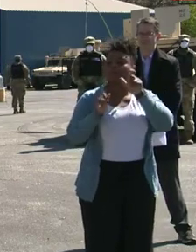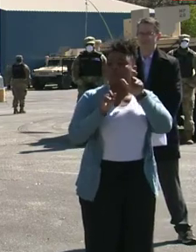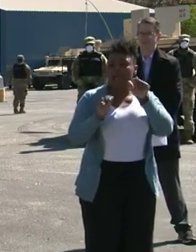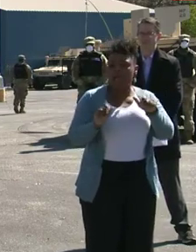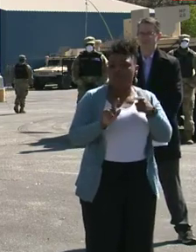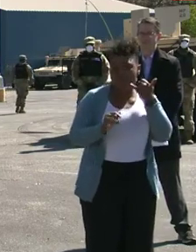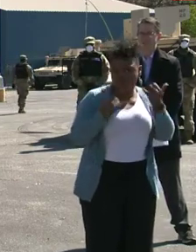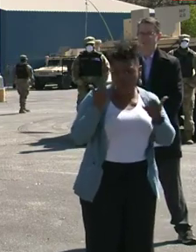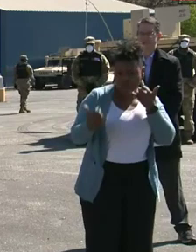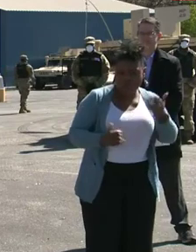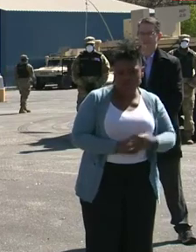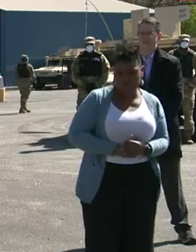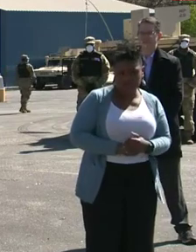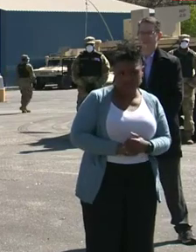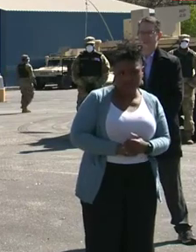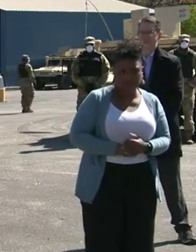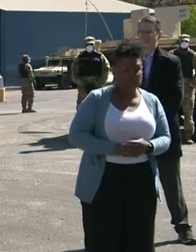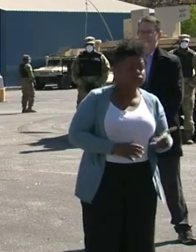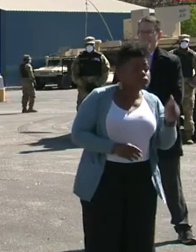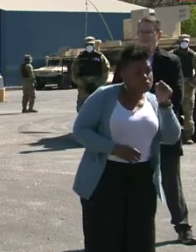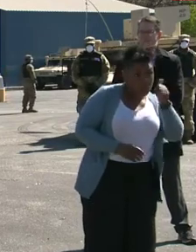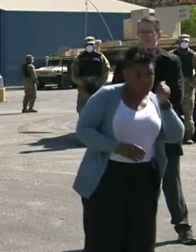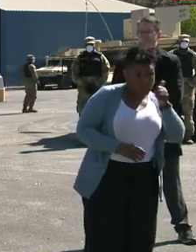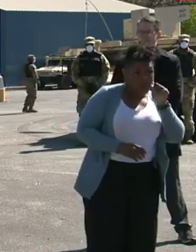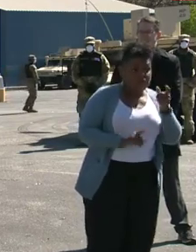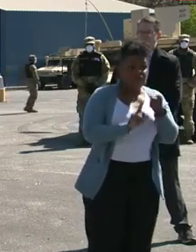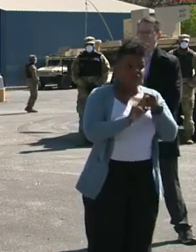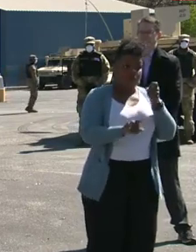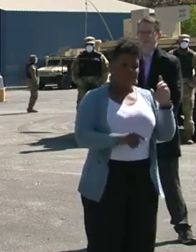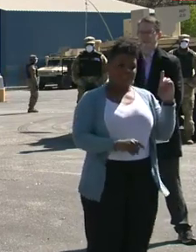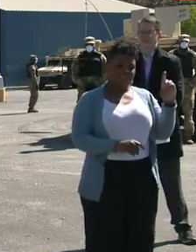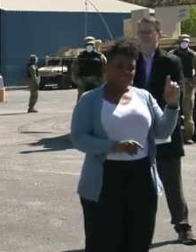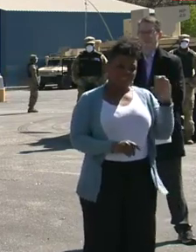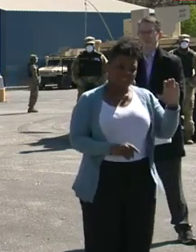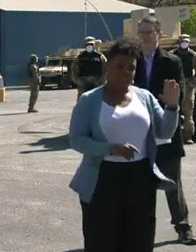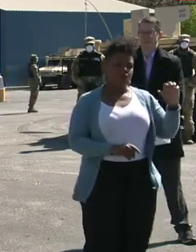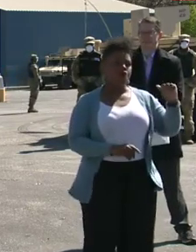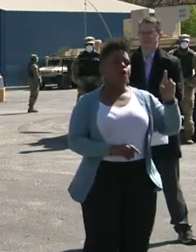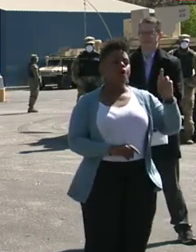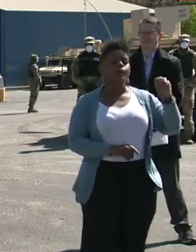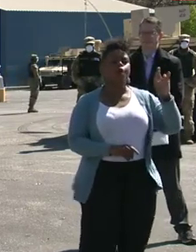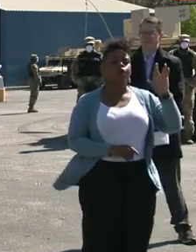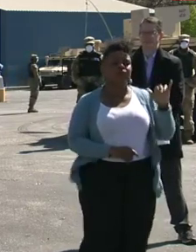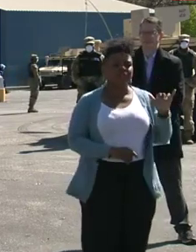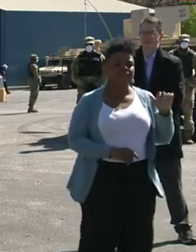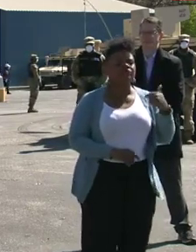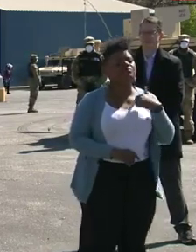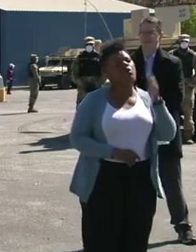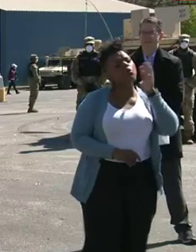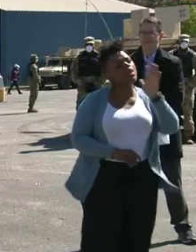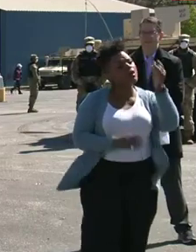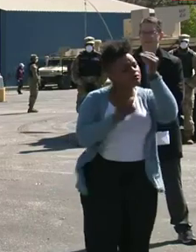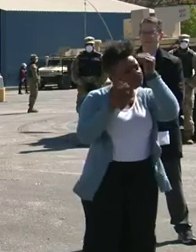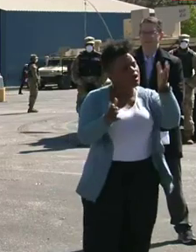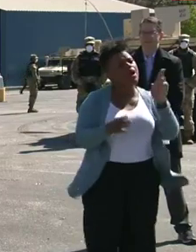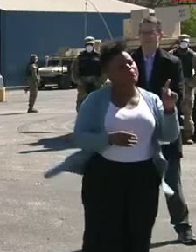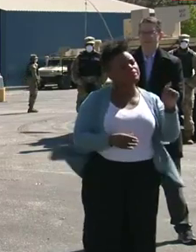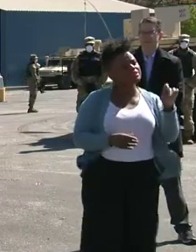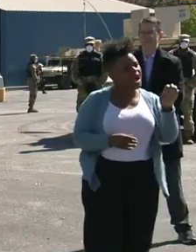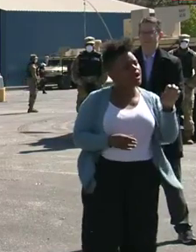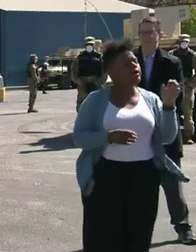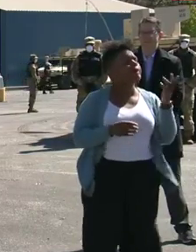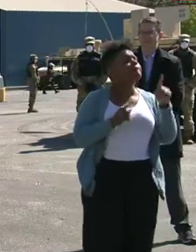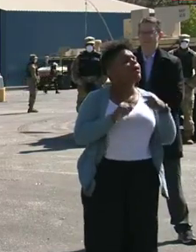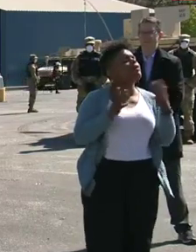D.C. Armory, I will be providing an update on the district's medical surge plan. Yesterday, I spoke with